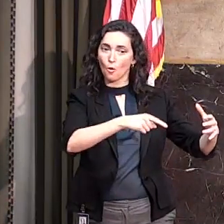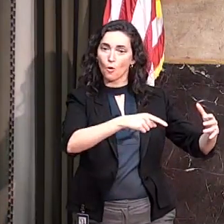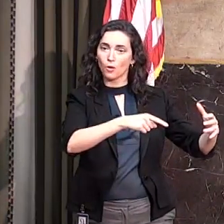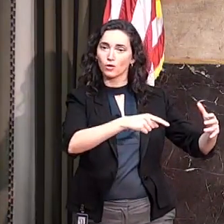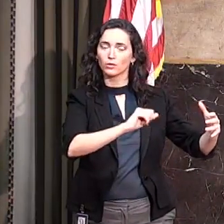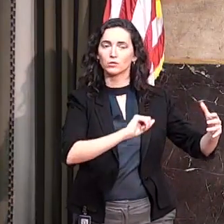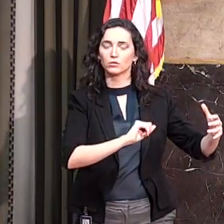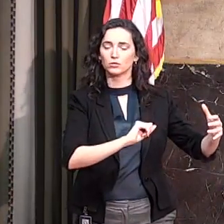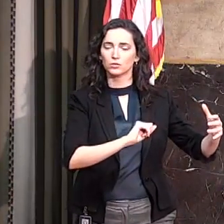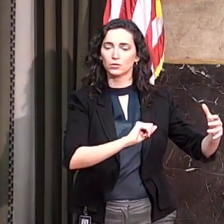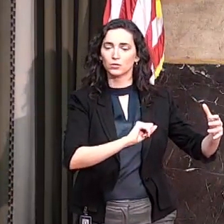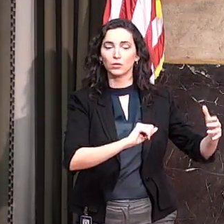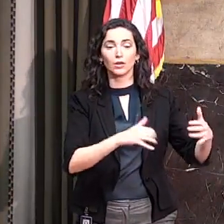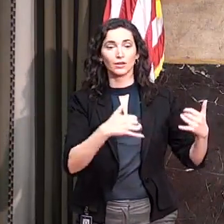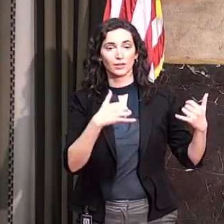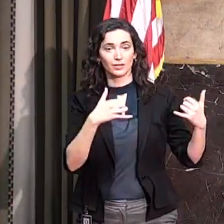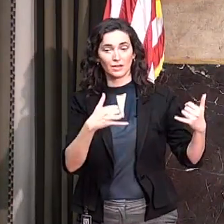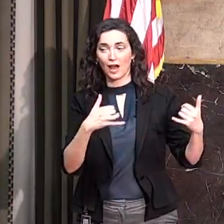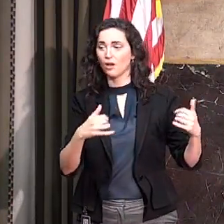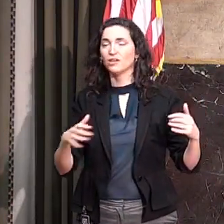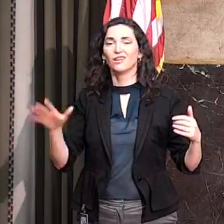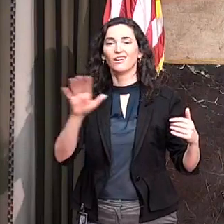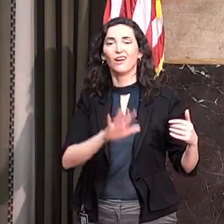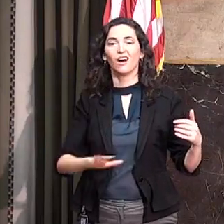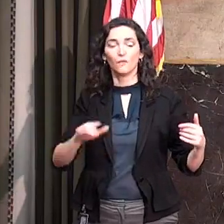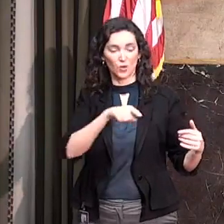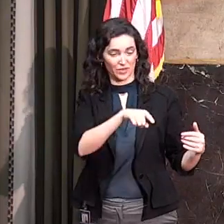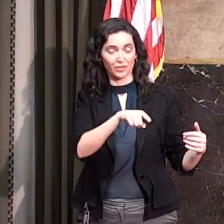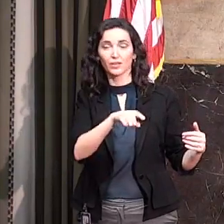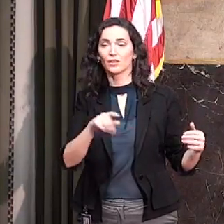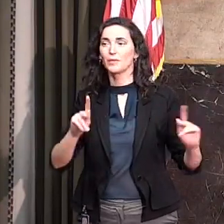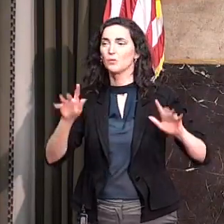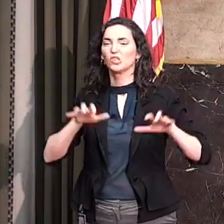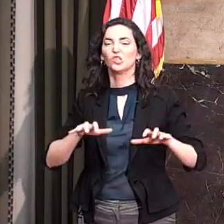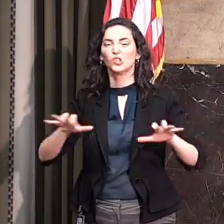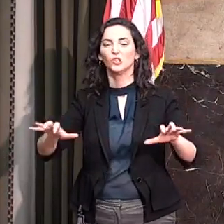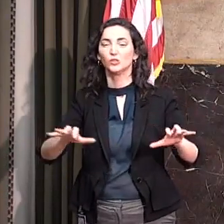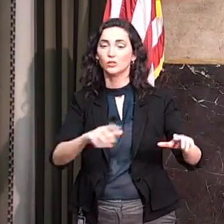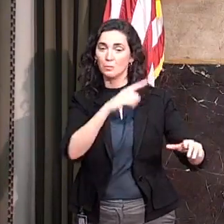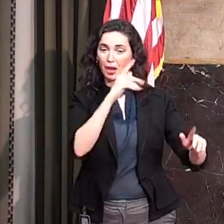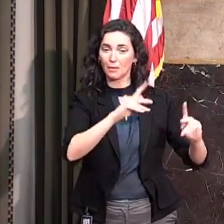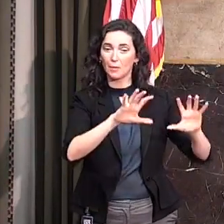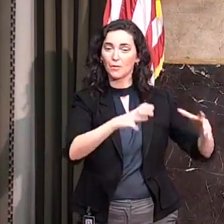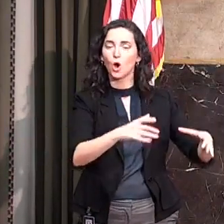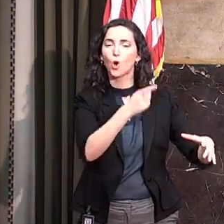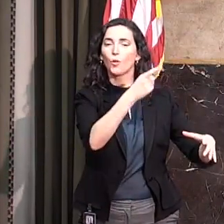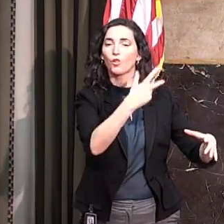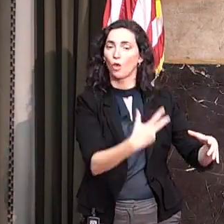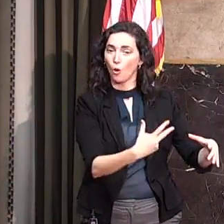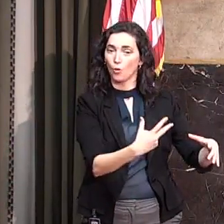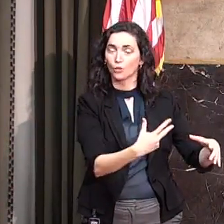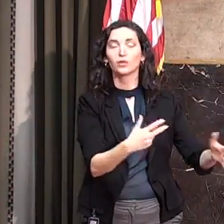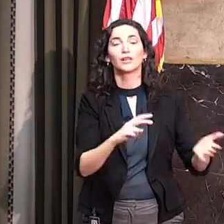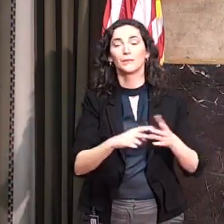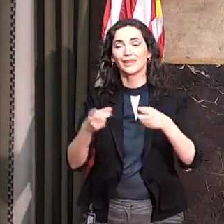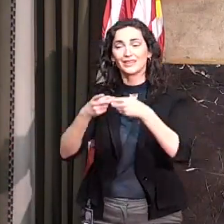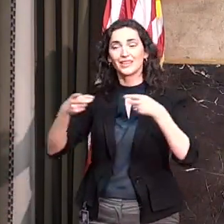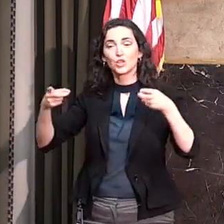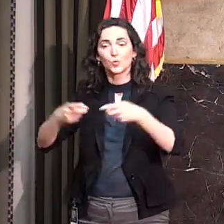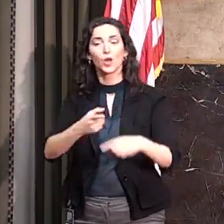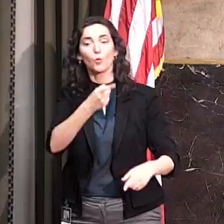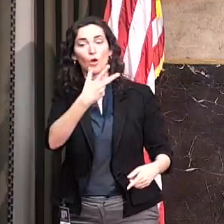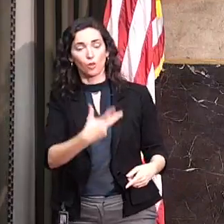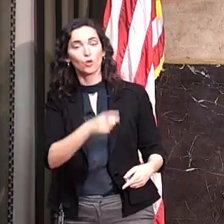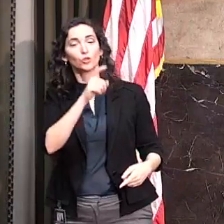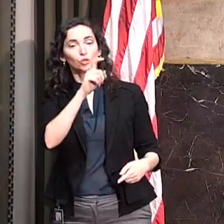population, and it's now a third of the state, that where you can do it, a third of the districts should be